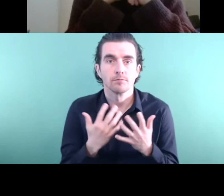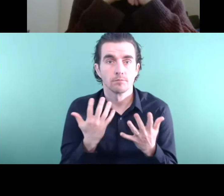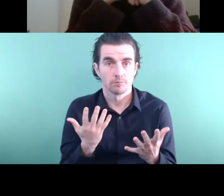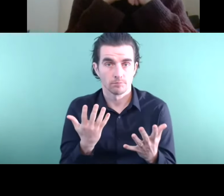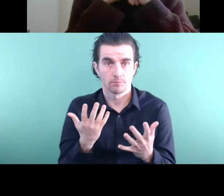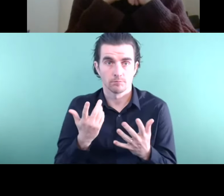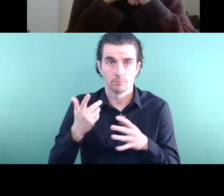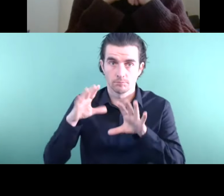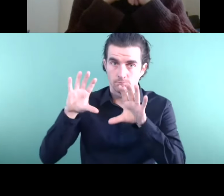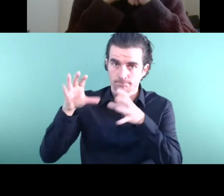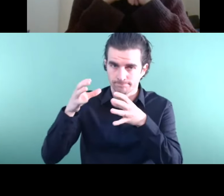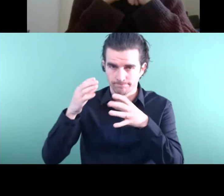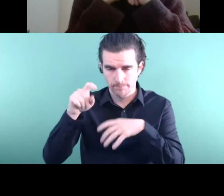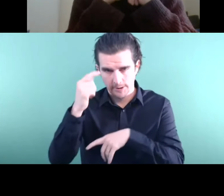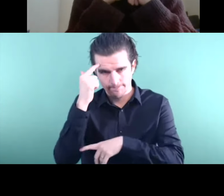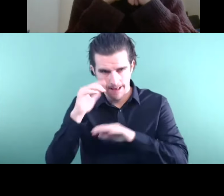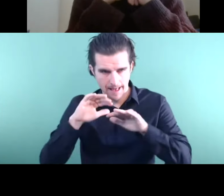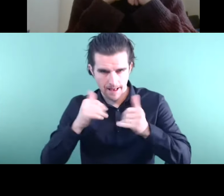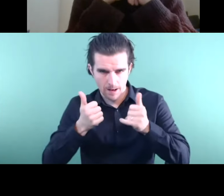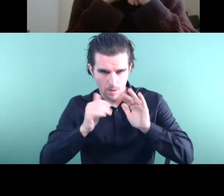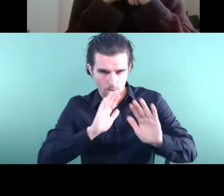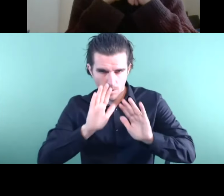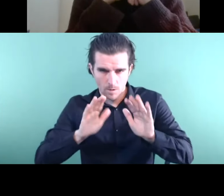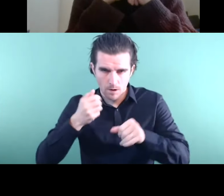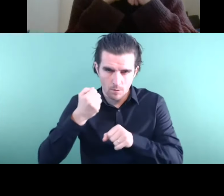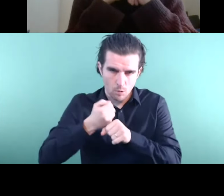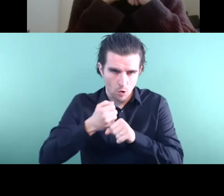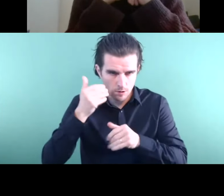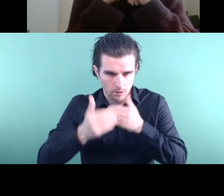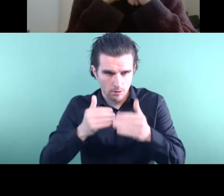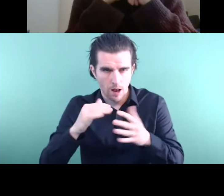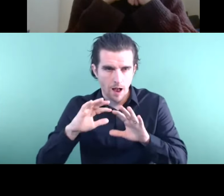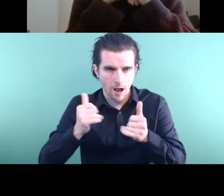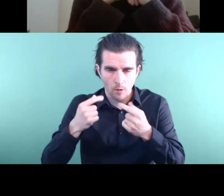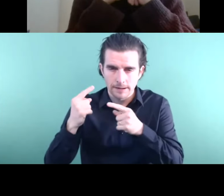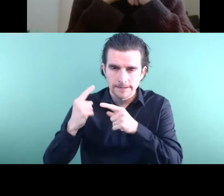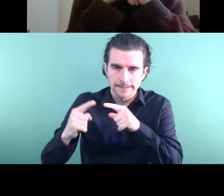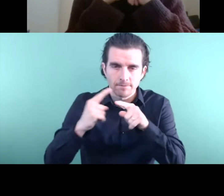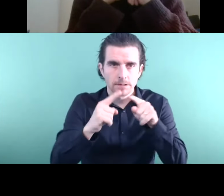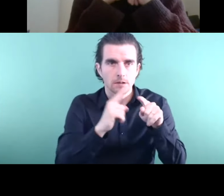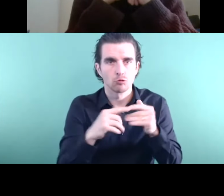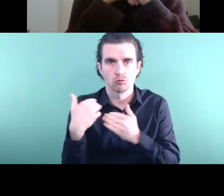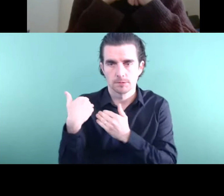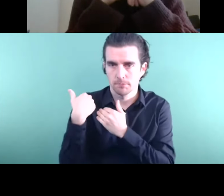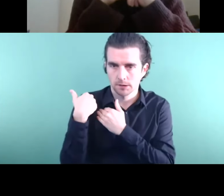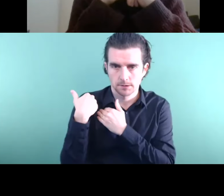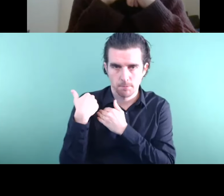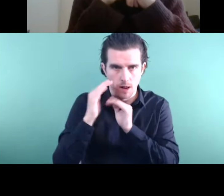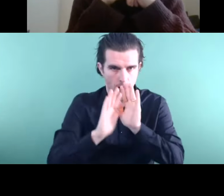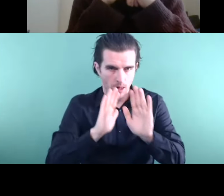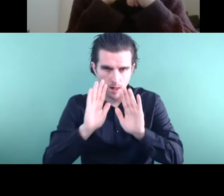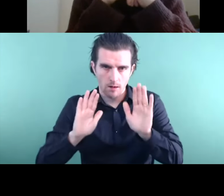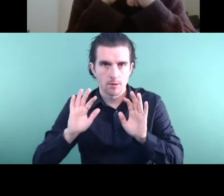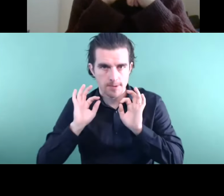course, state institutions aren't monolithical anymore these days. The UK, like a lot of other countries, has now a